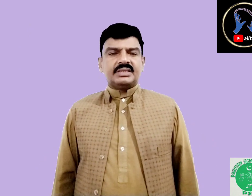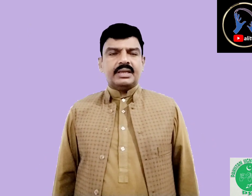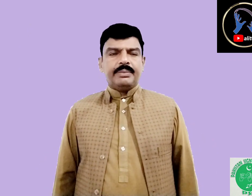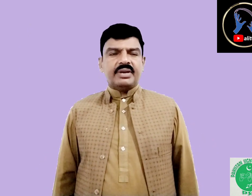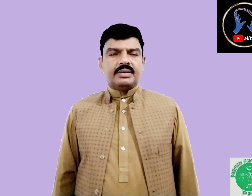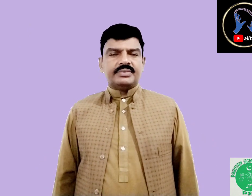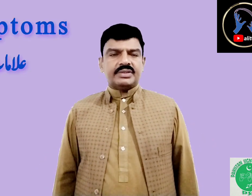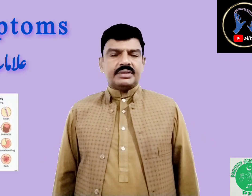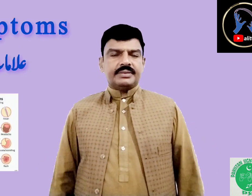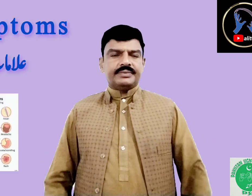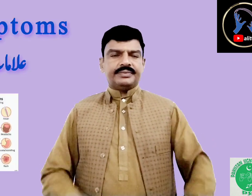symptoms,